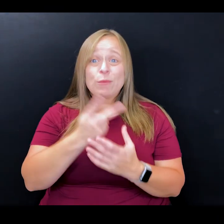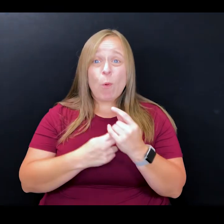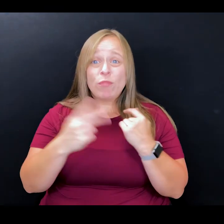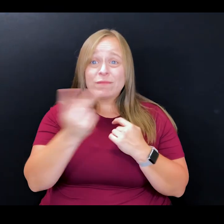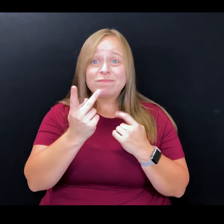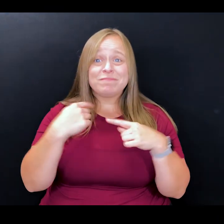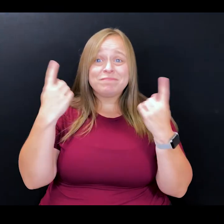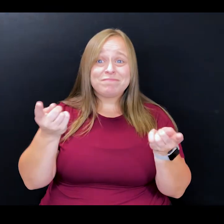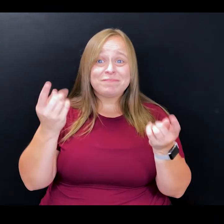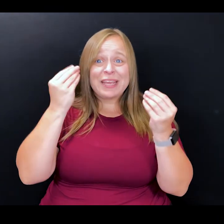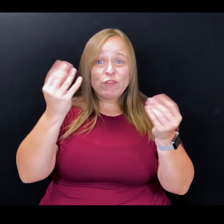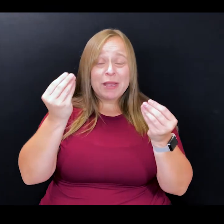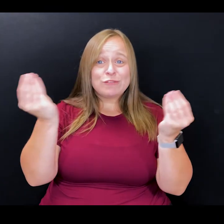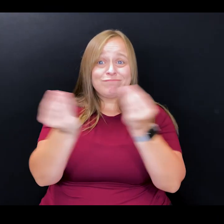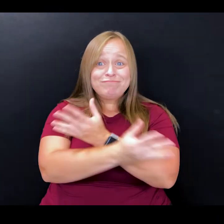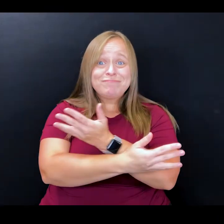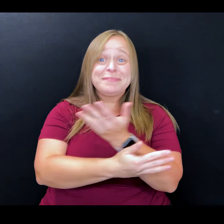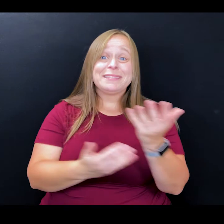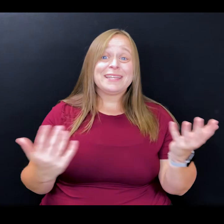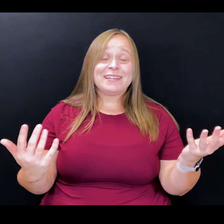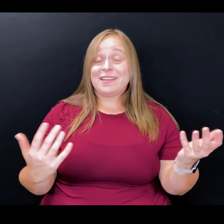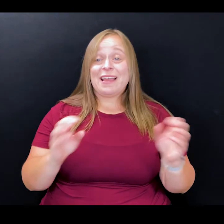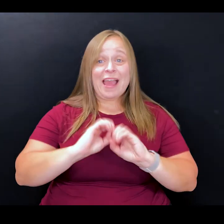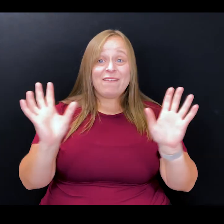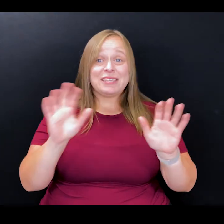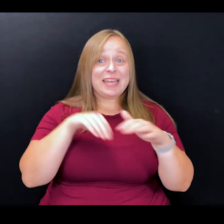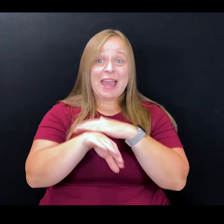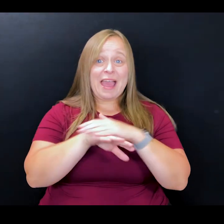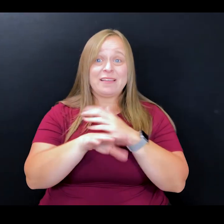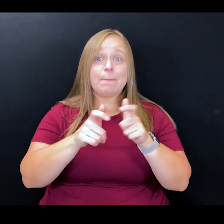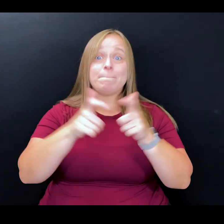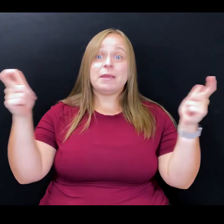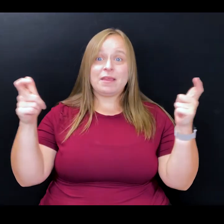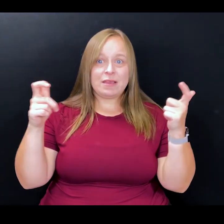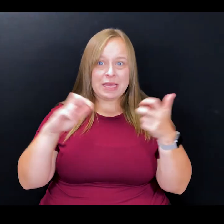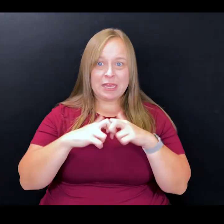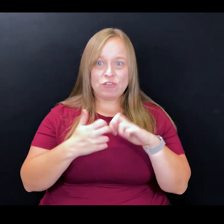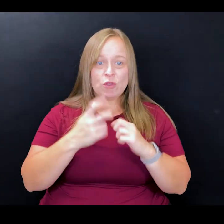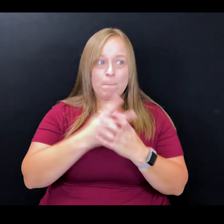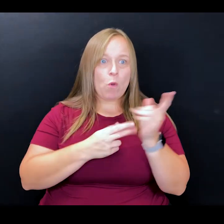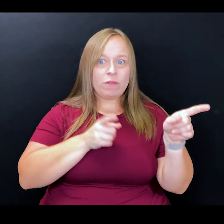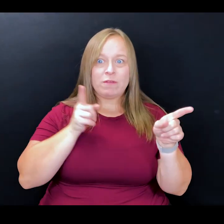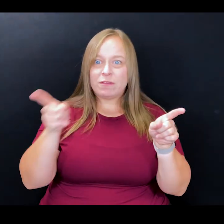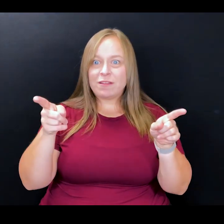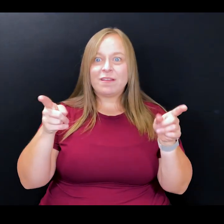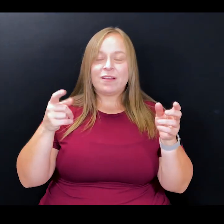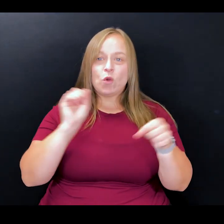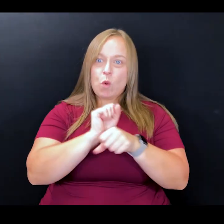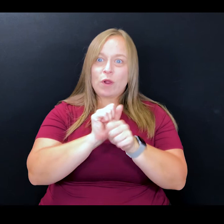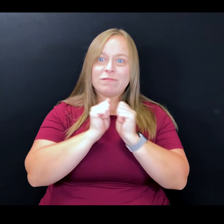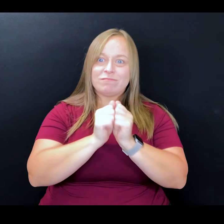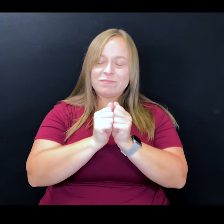all of the information that you shared with us today. Obviously, access is a big issue that both organizations are working